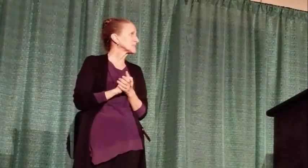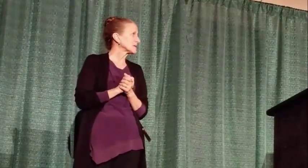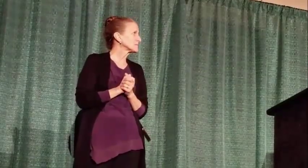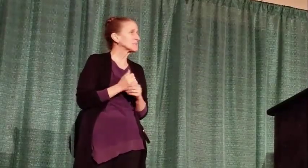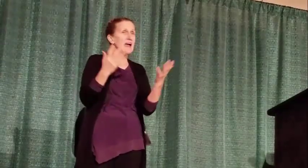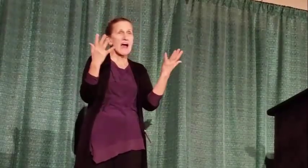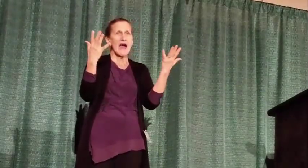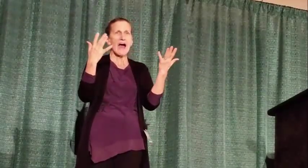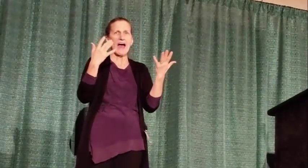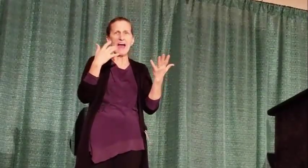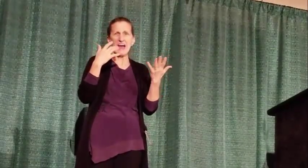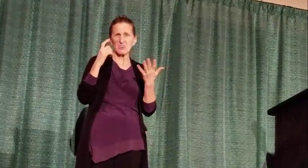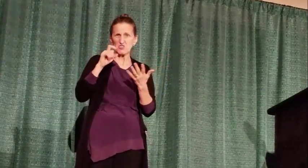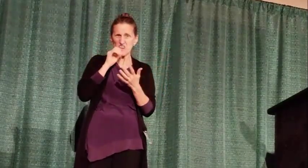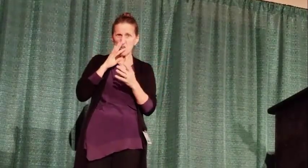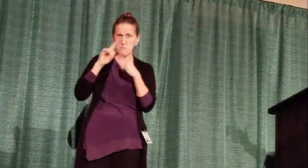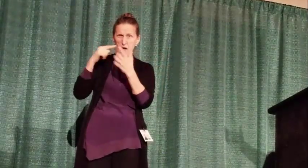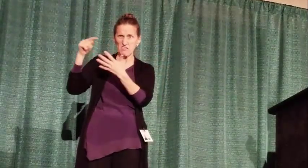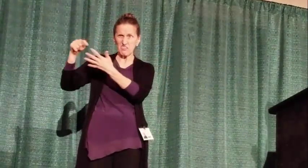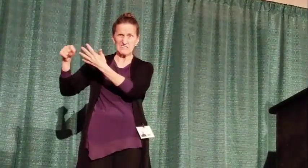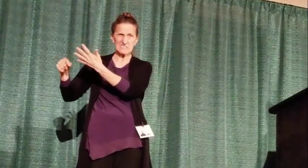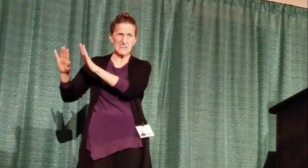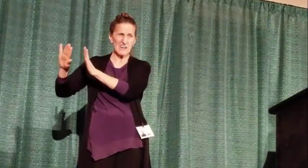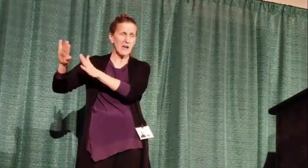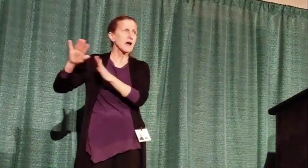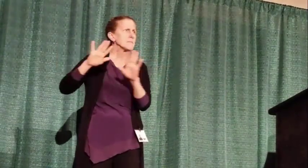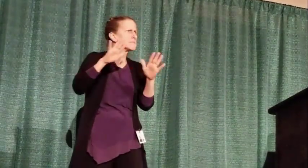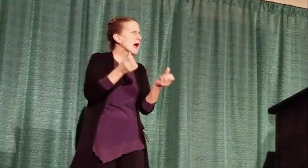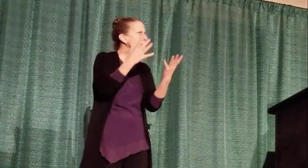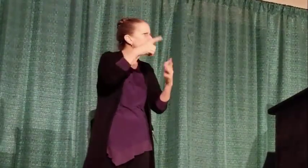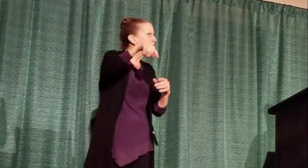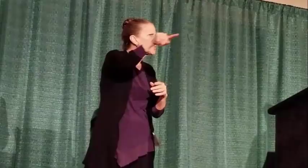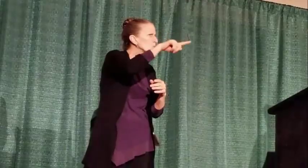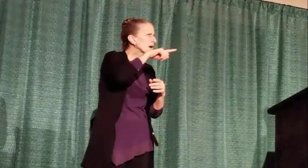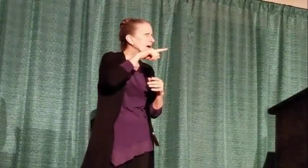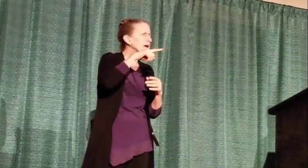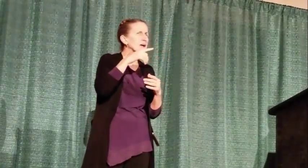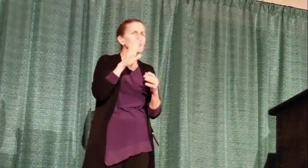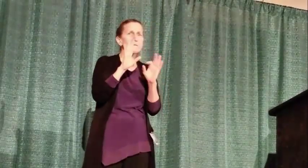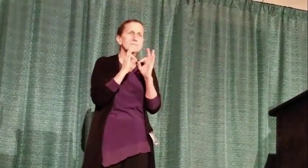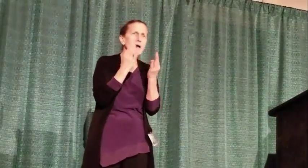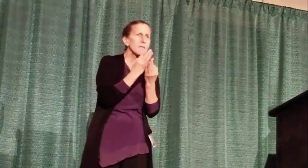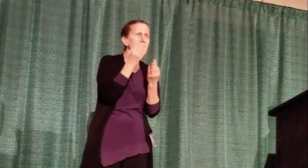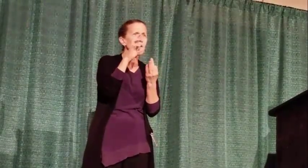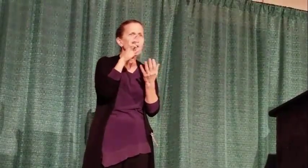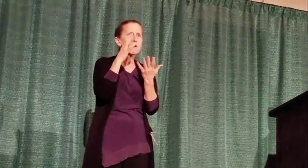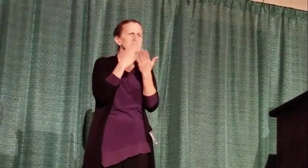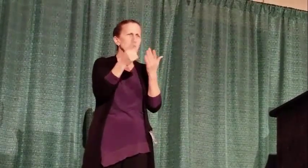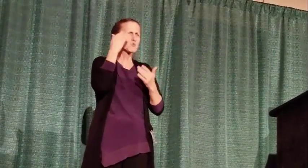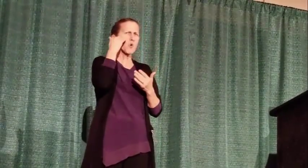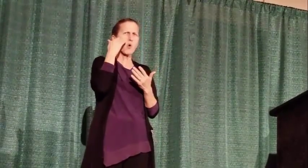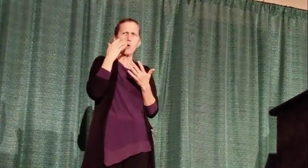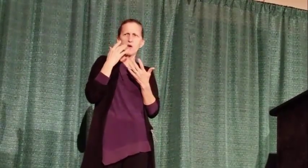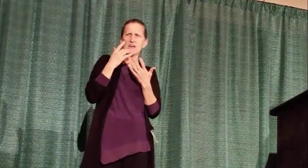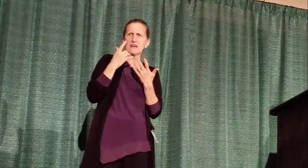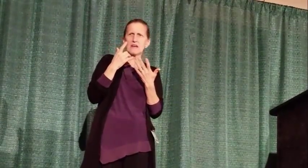Well, I guess I shouldn't be talking about those things. Well, let me ask, how about this? How many of you people have either your family members or somebody you know close to